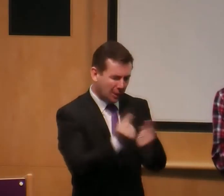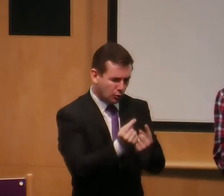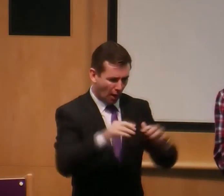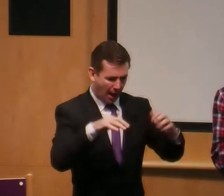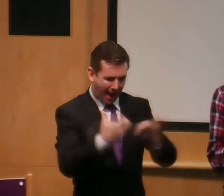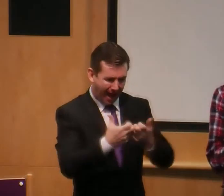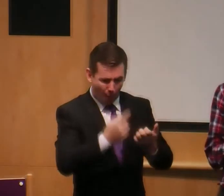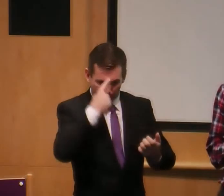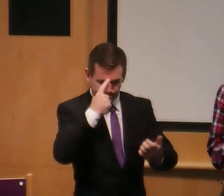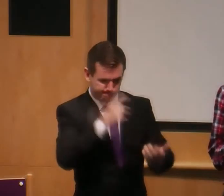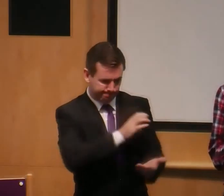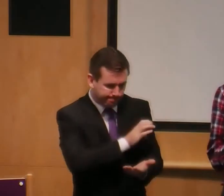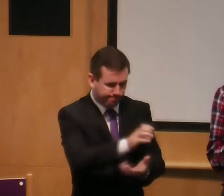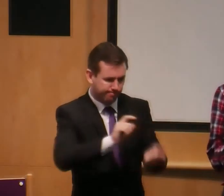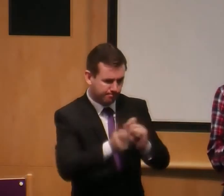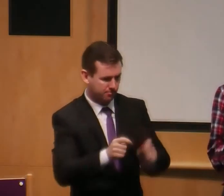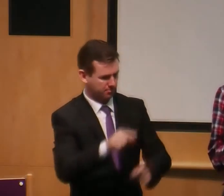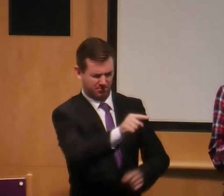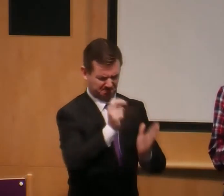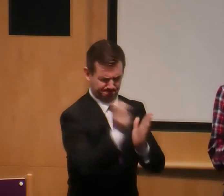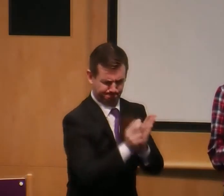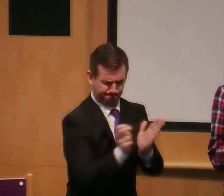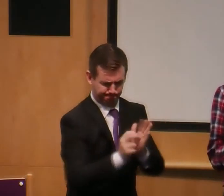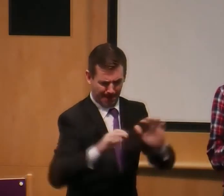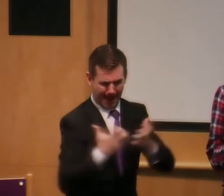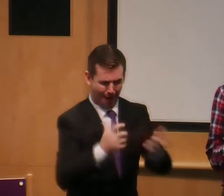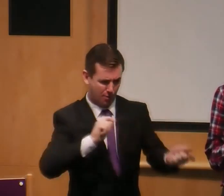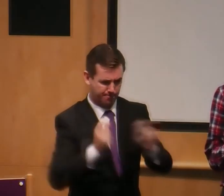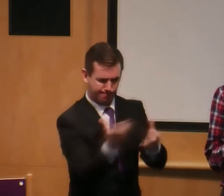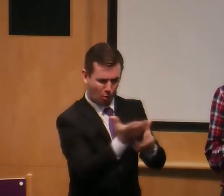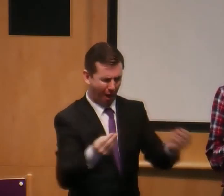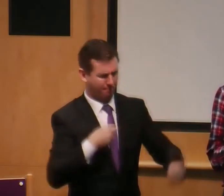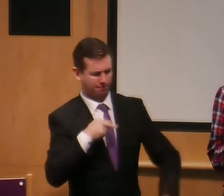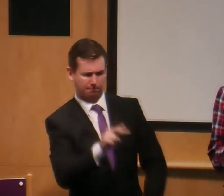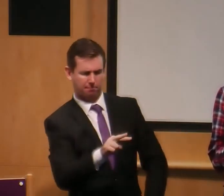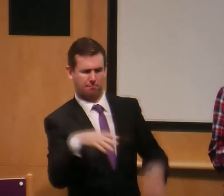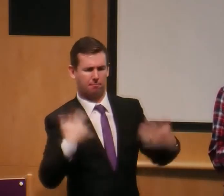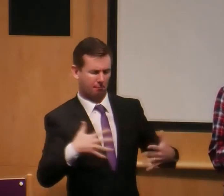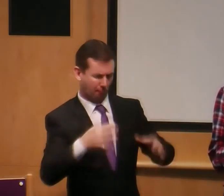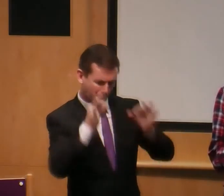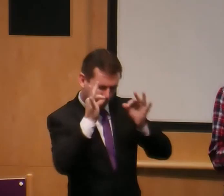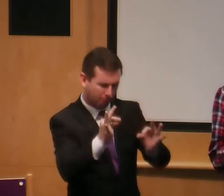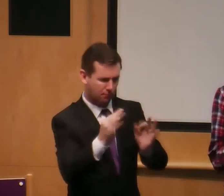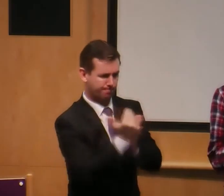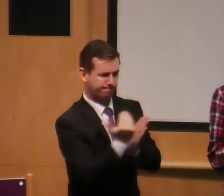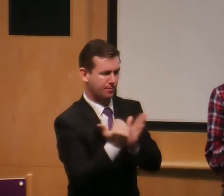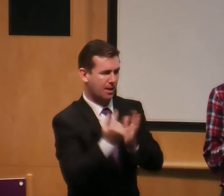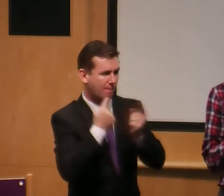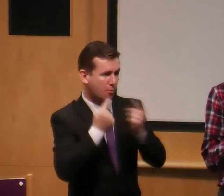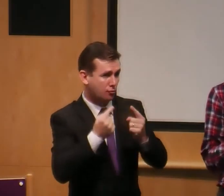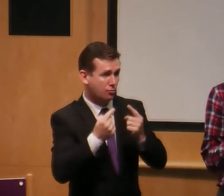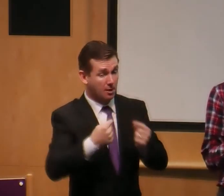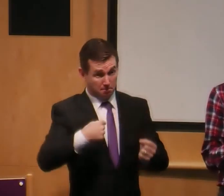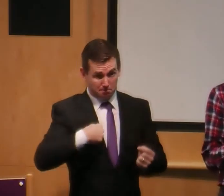out and clearly done as well. And also, most definitely, just speaking to the mentors and the staff, it was the passion